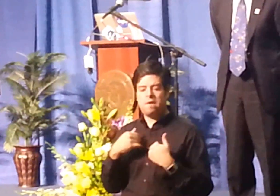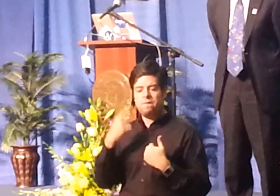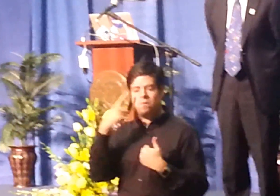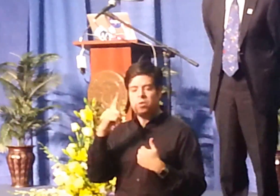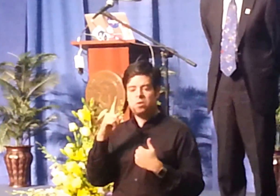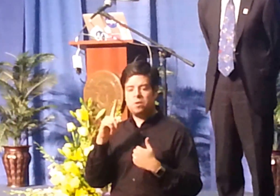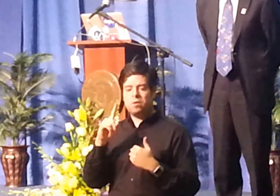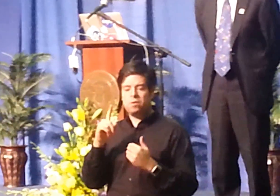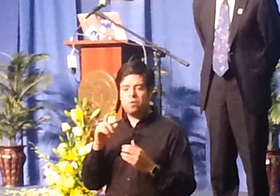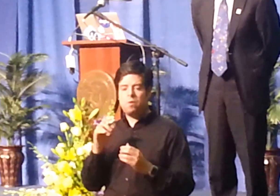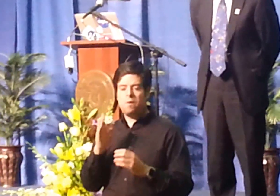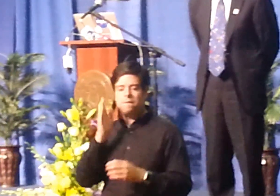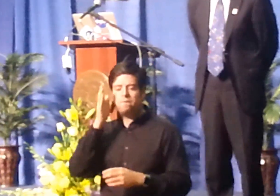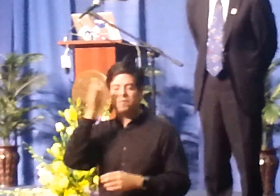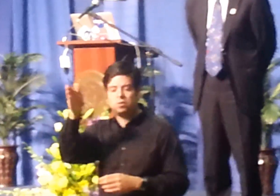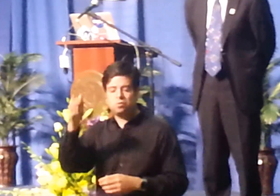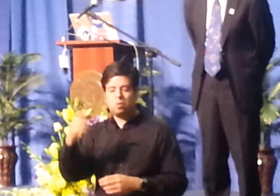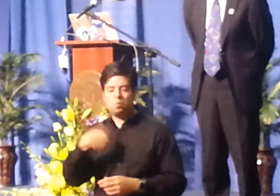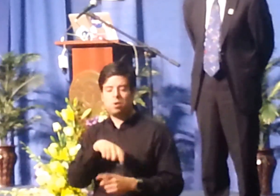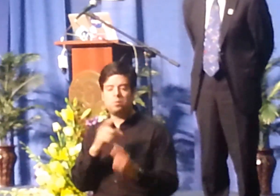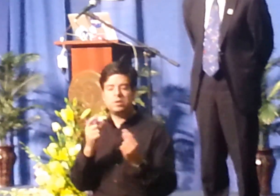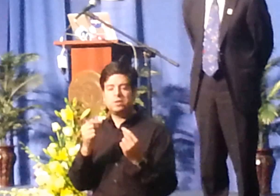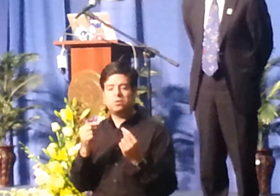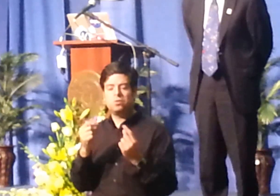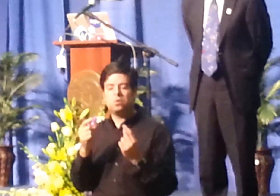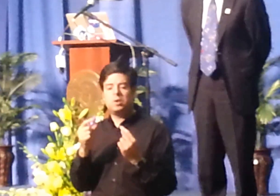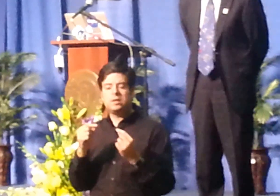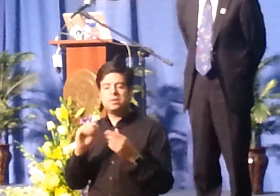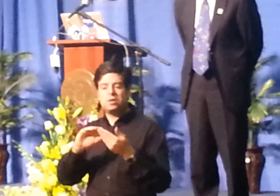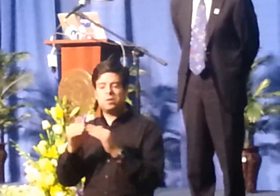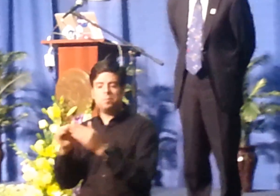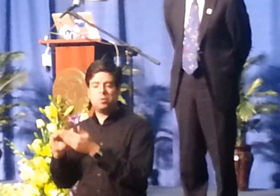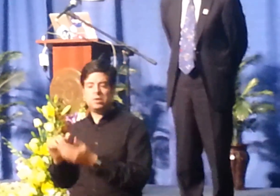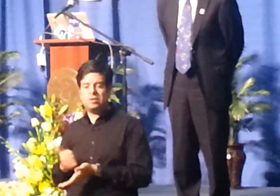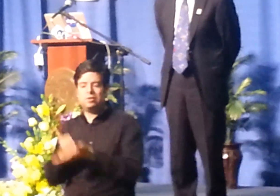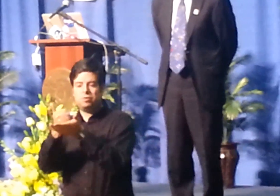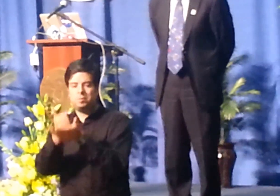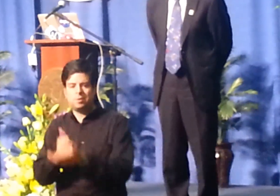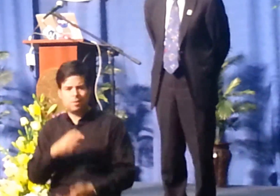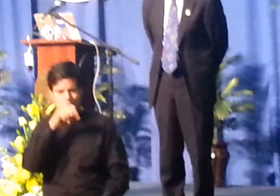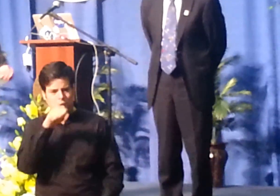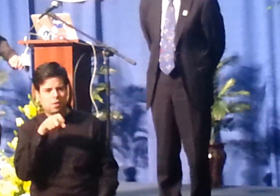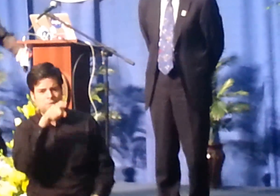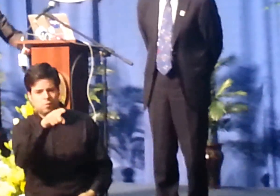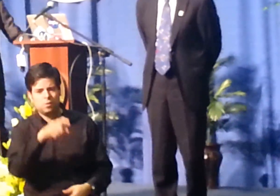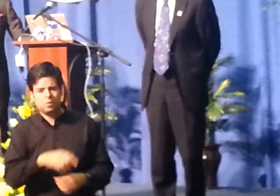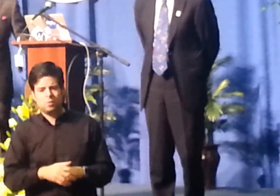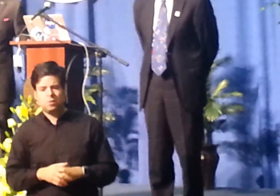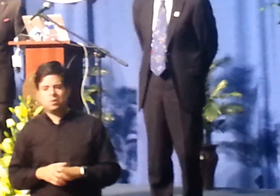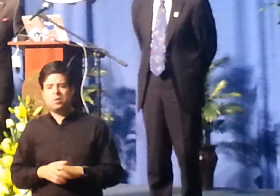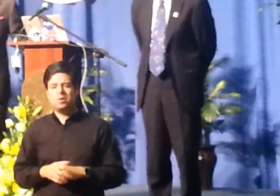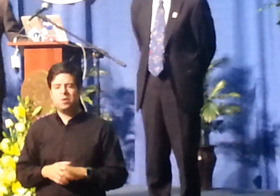future? And also, what can we do as a community to contribute? I love you, man. So, well, man.